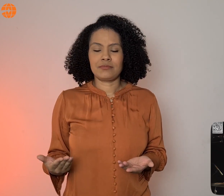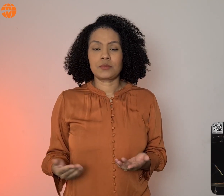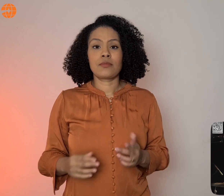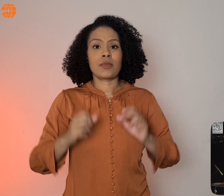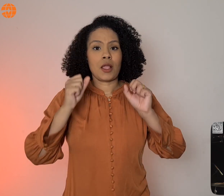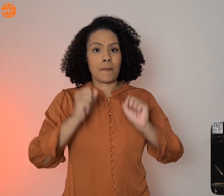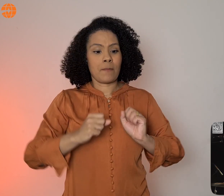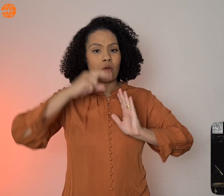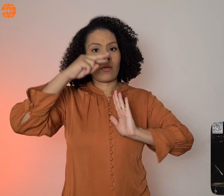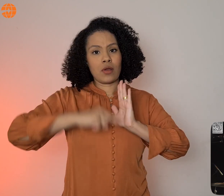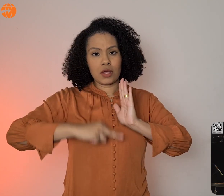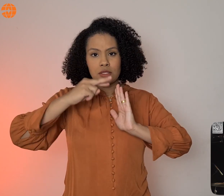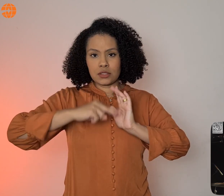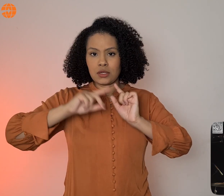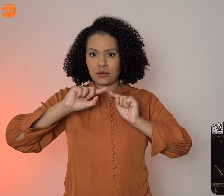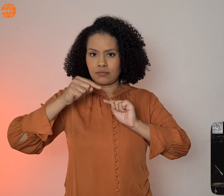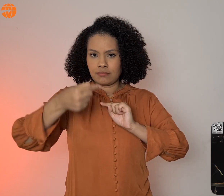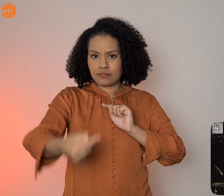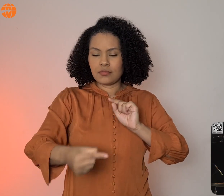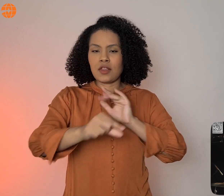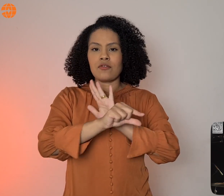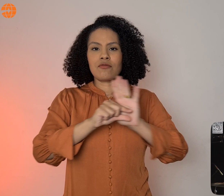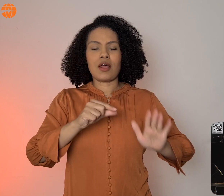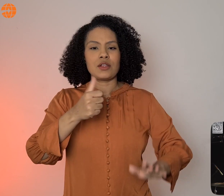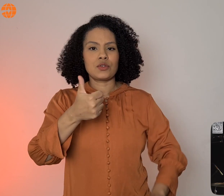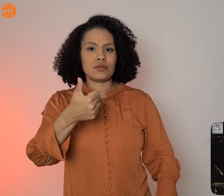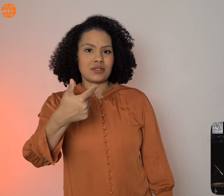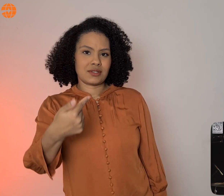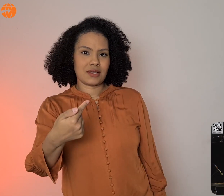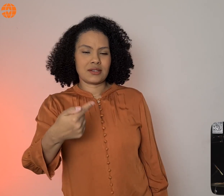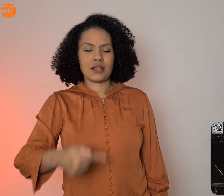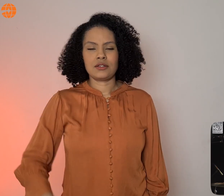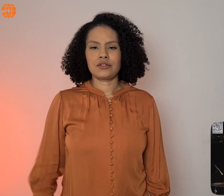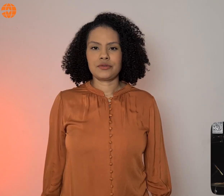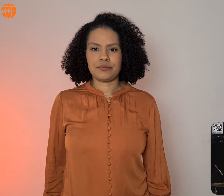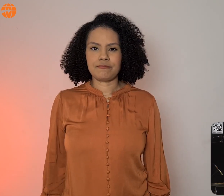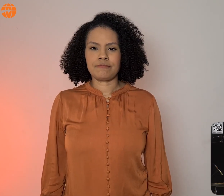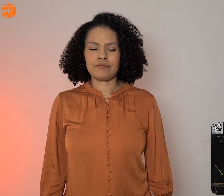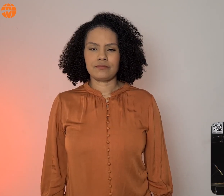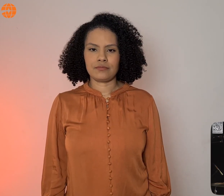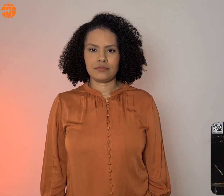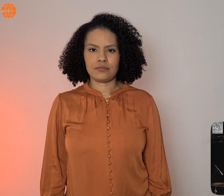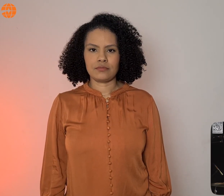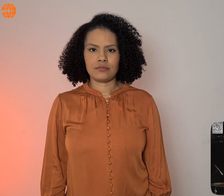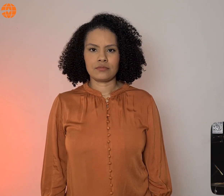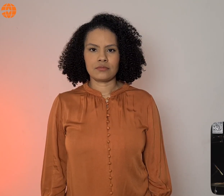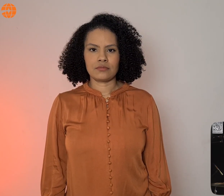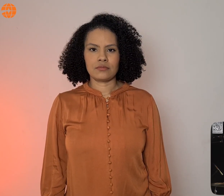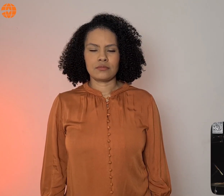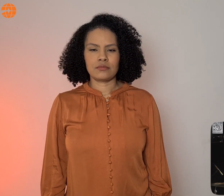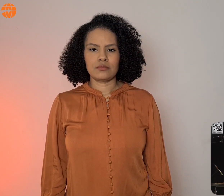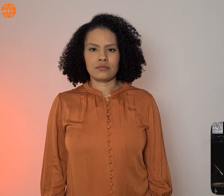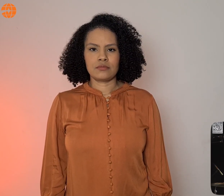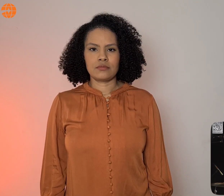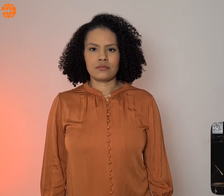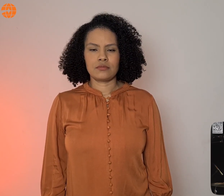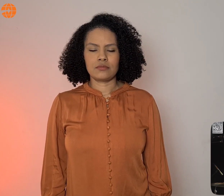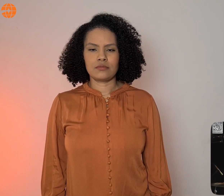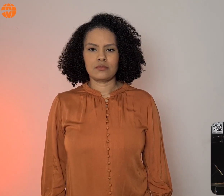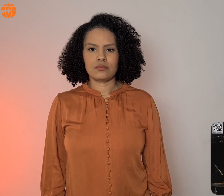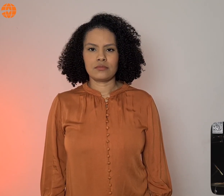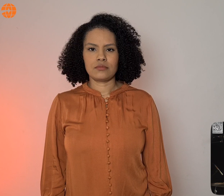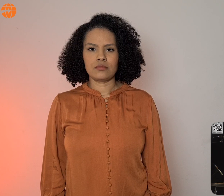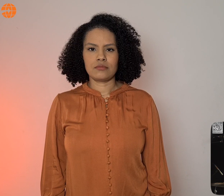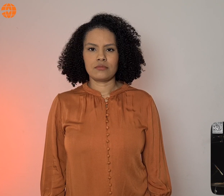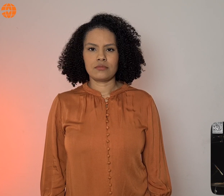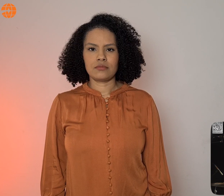at the next words. E aí você pode ler as próximas Verse palavras. 17, O verse verso 17. 17. But the steadfast love, the hesed